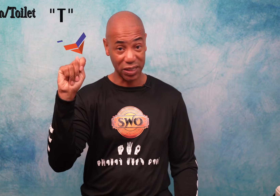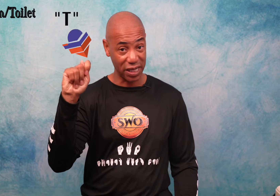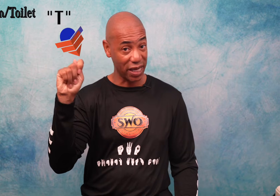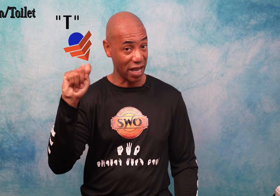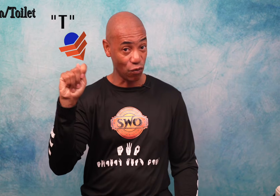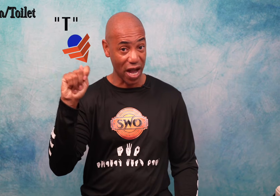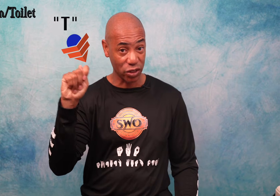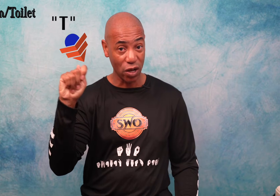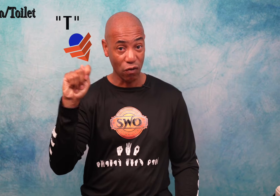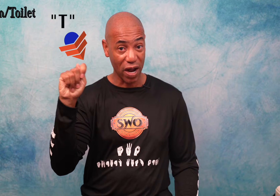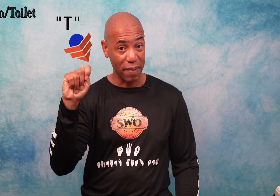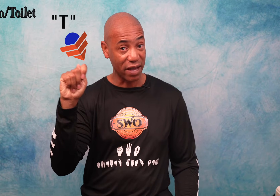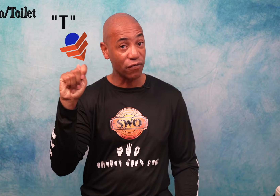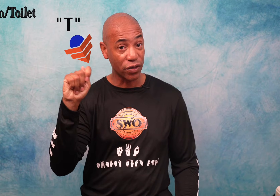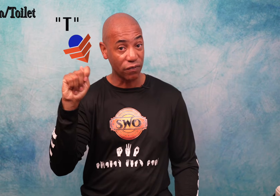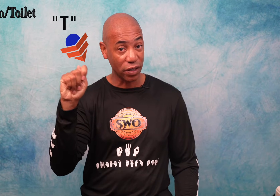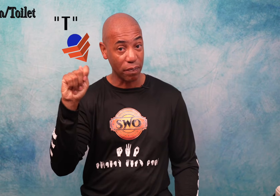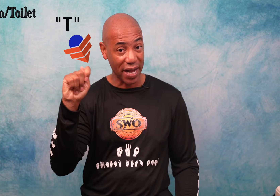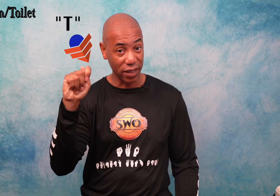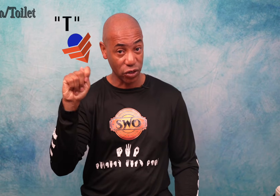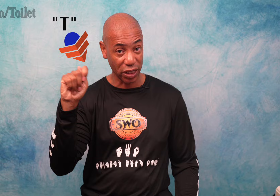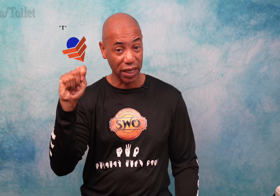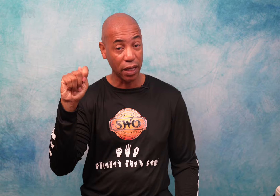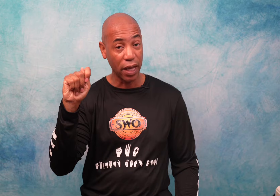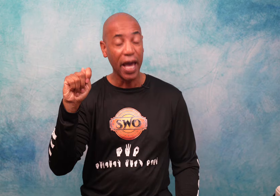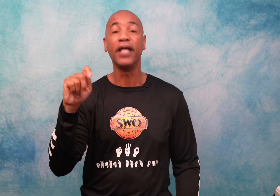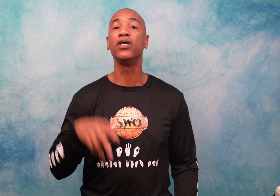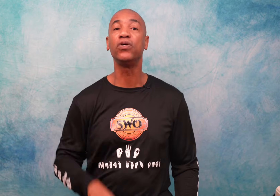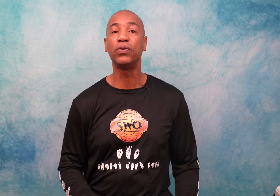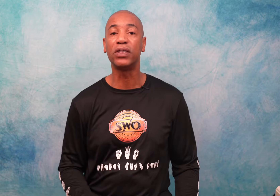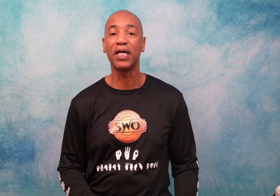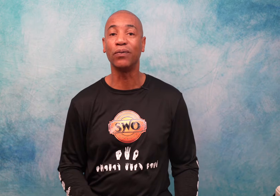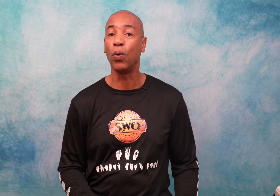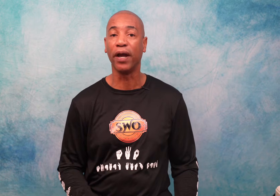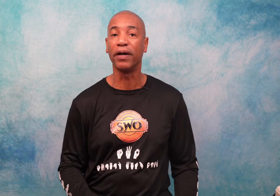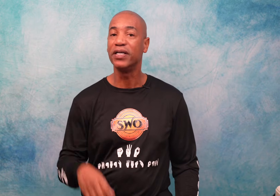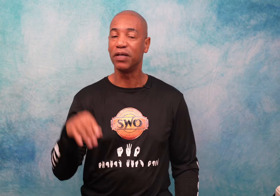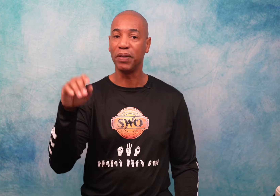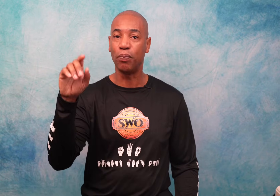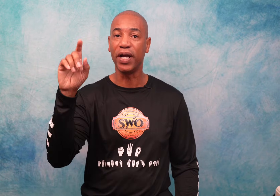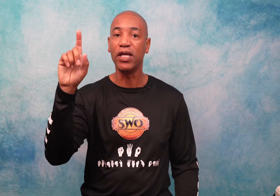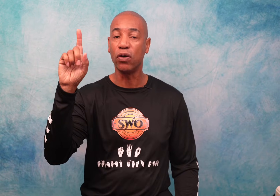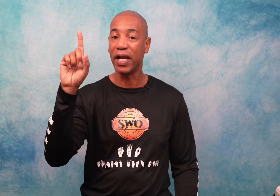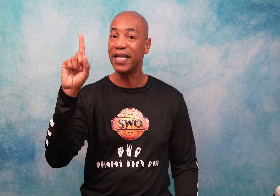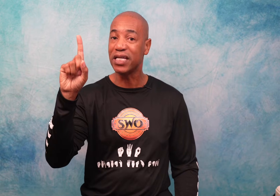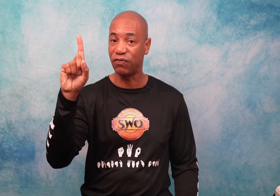T, and that rocks right back and forth in front of the body gently. And then you'll do the sign where. Simply bring your index